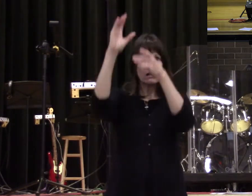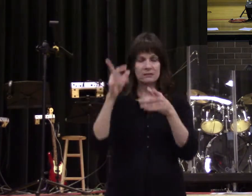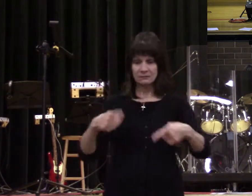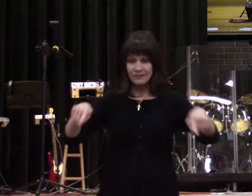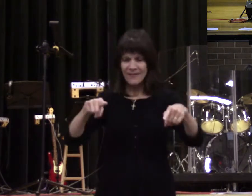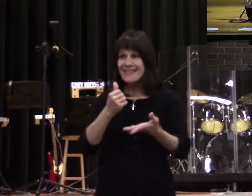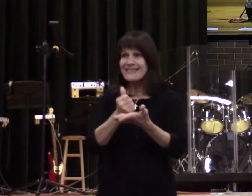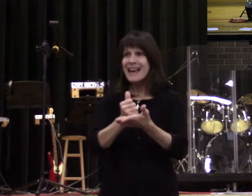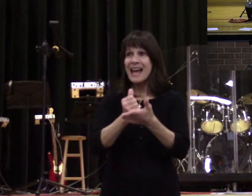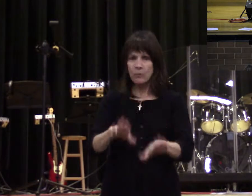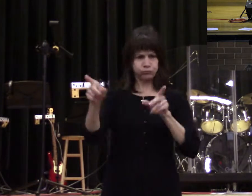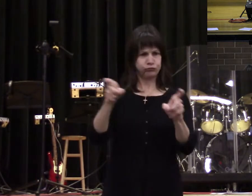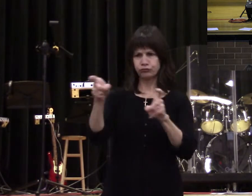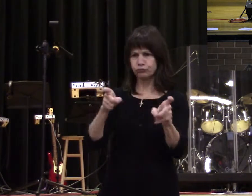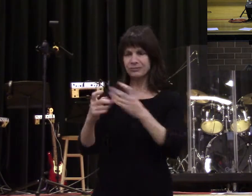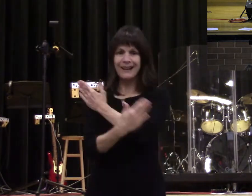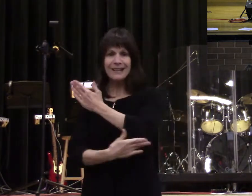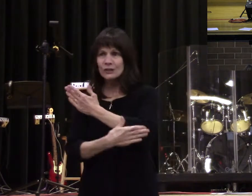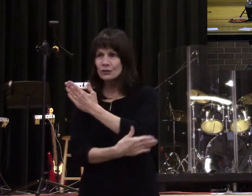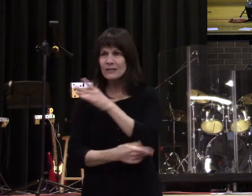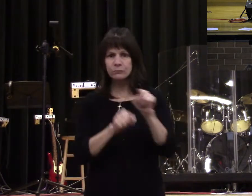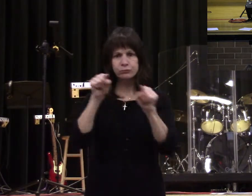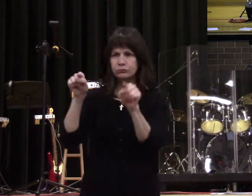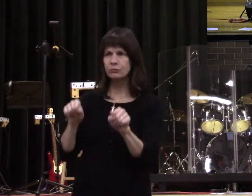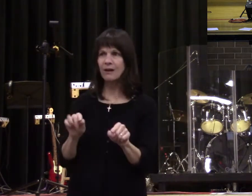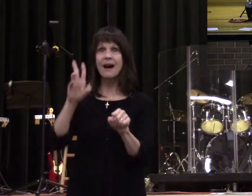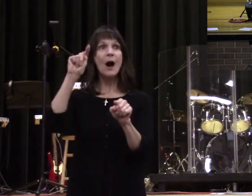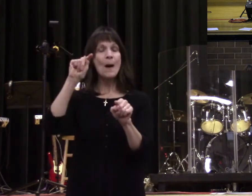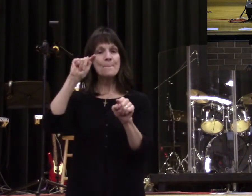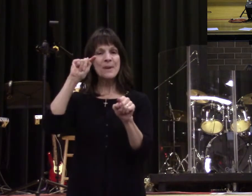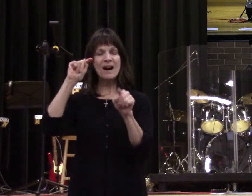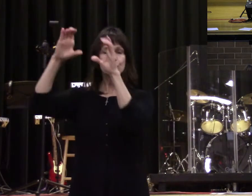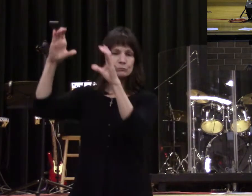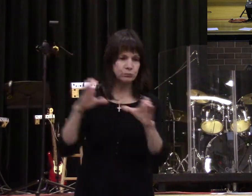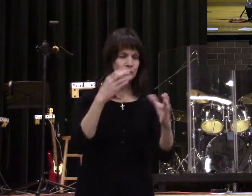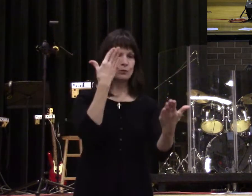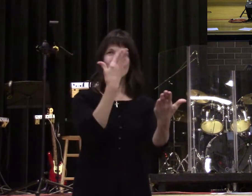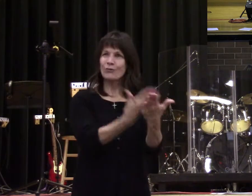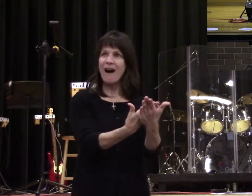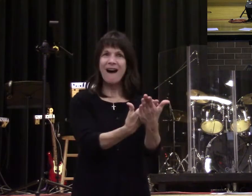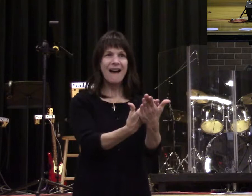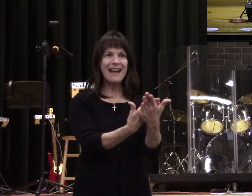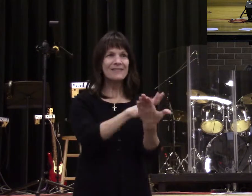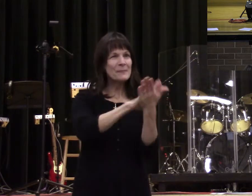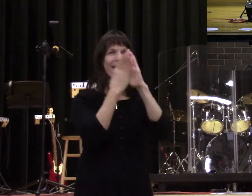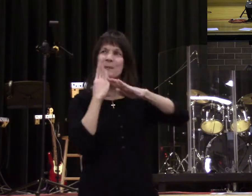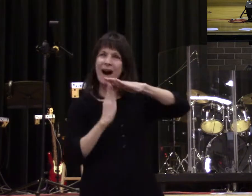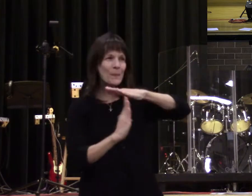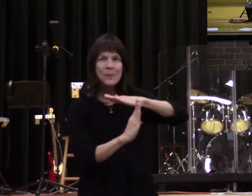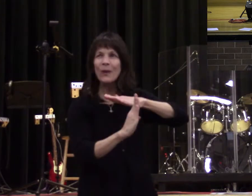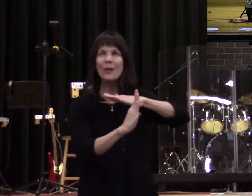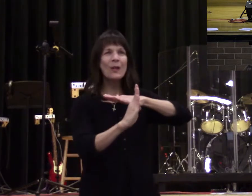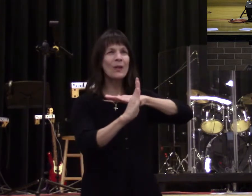most important thing they ever did was when they bowed down in worship and give gifts to baby Jesus. The best of their life